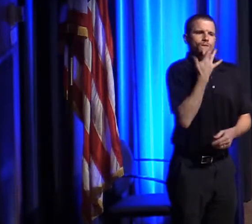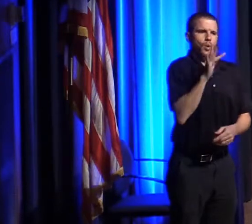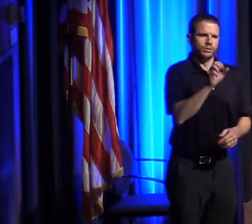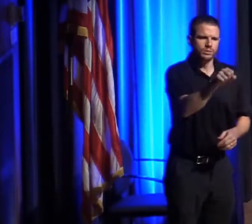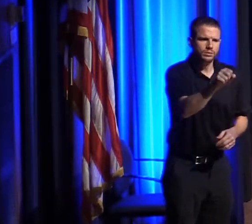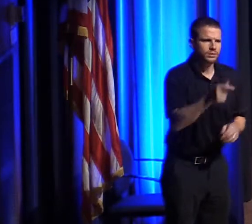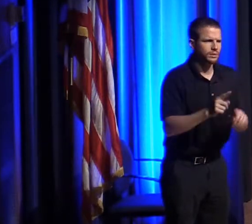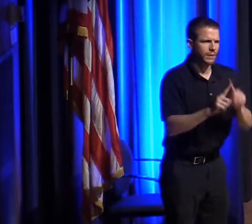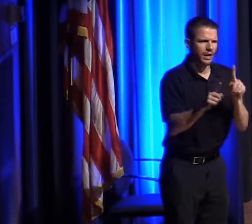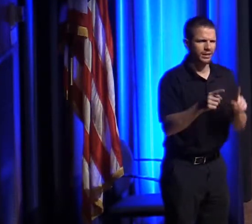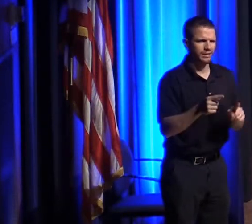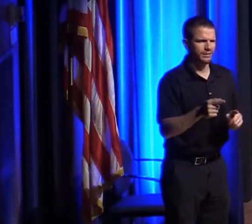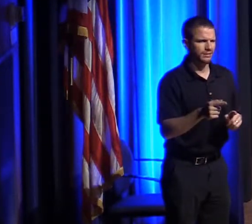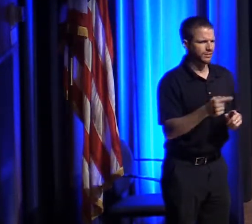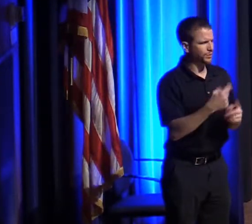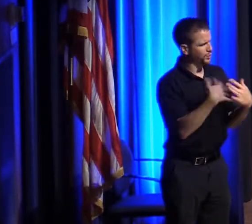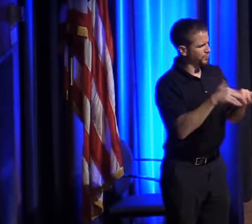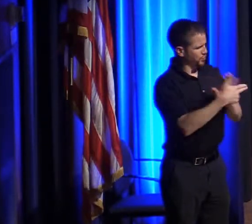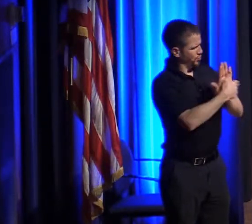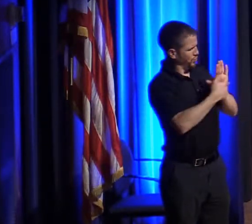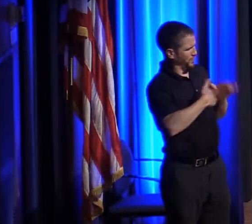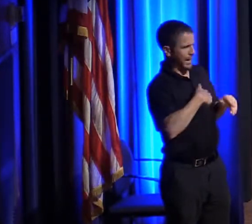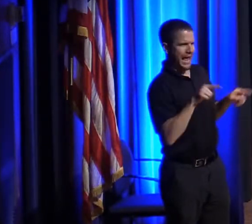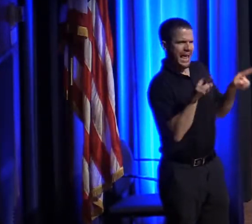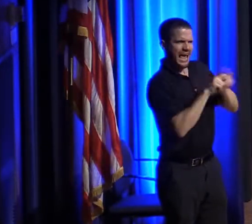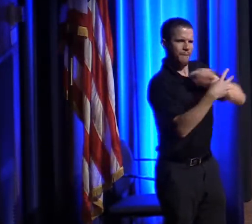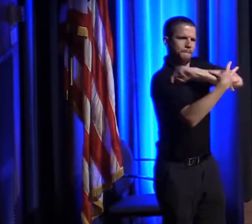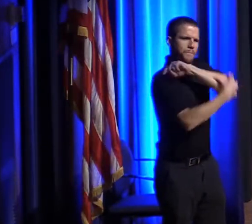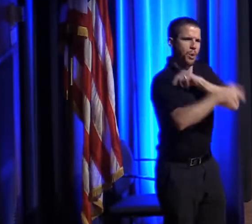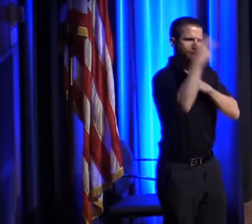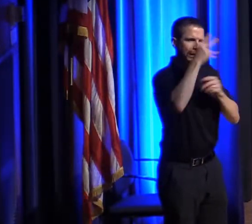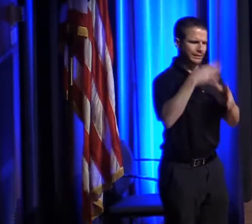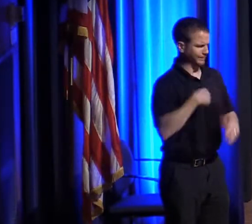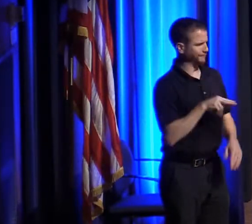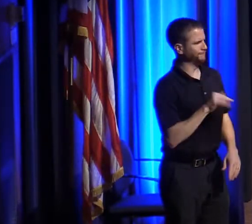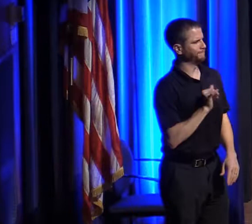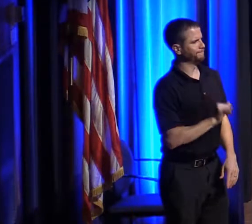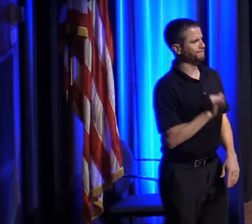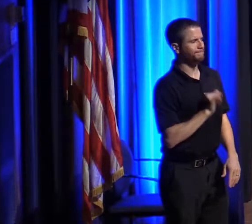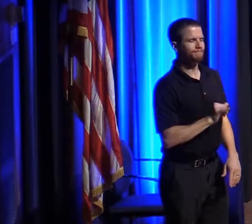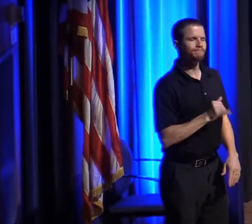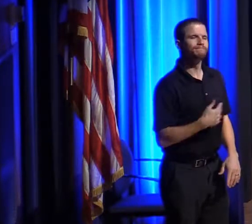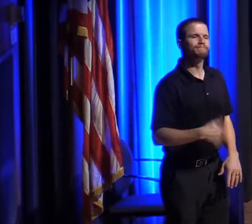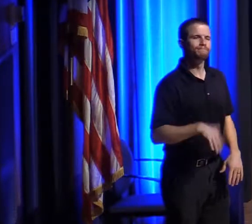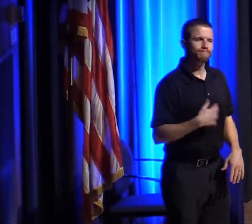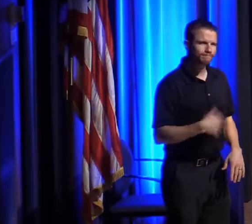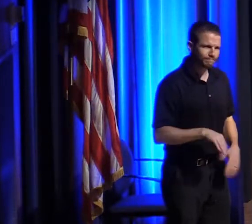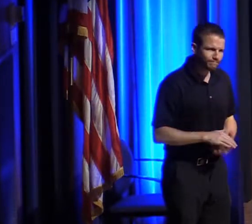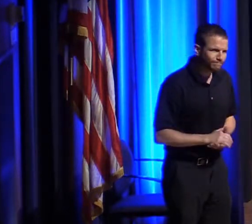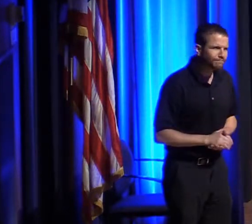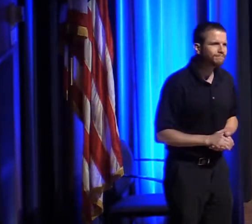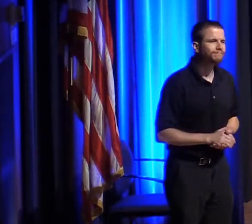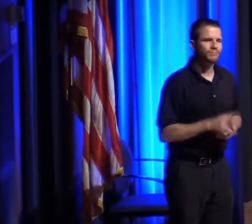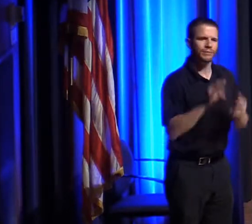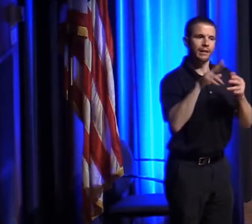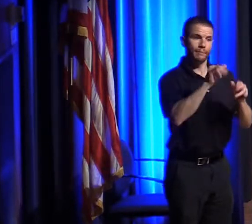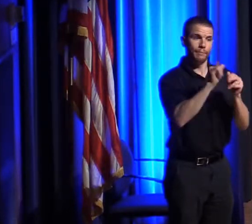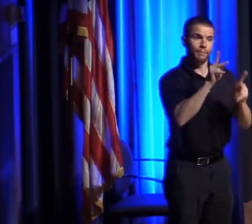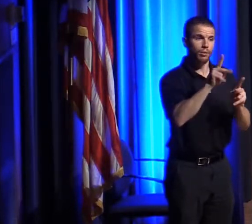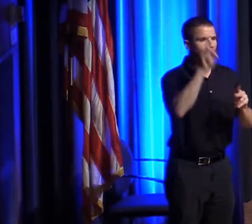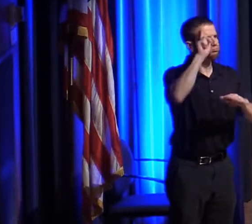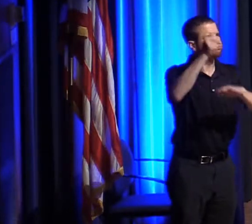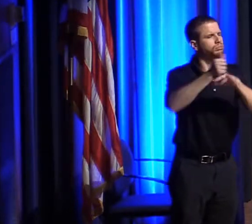And so stereotypes are problematic. And so learn and communicate and try to gain more